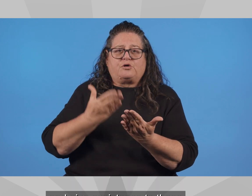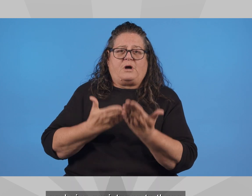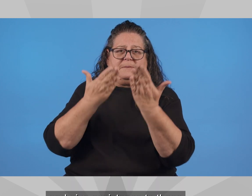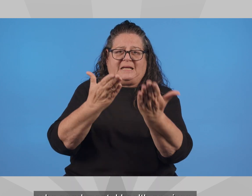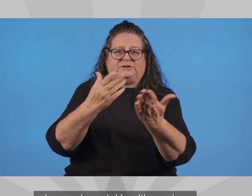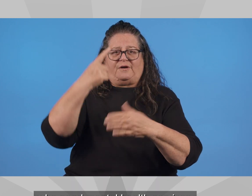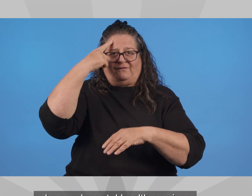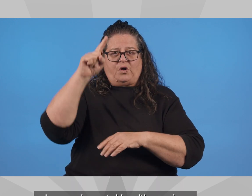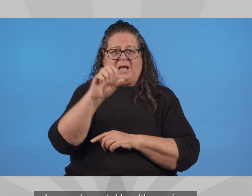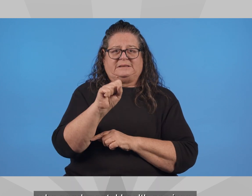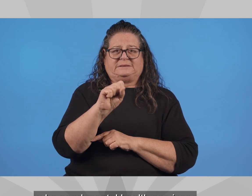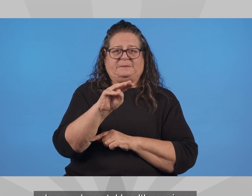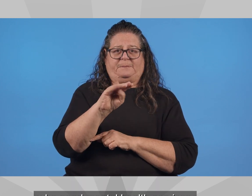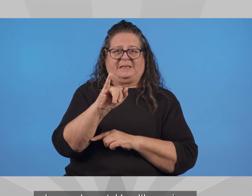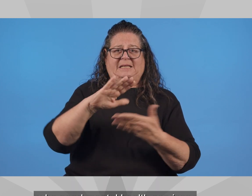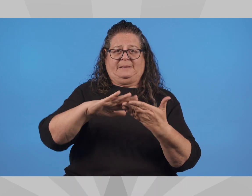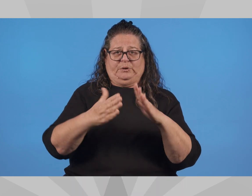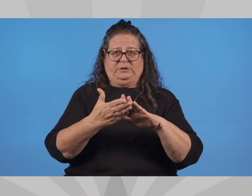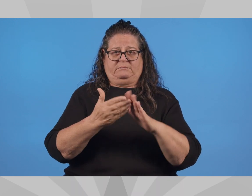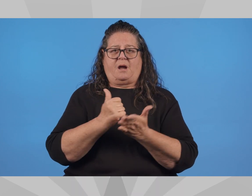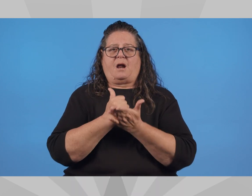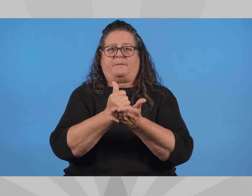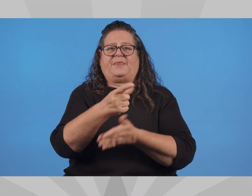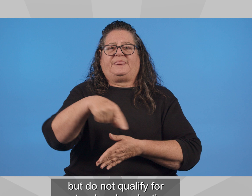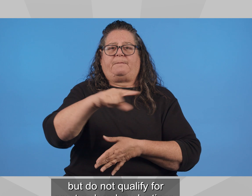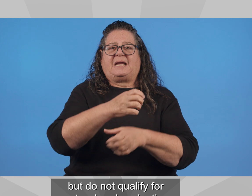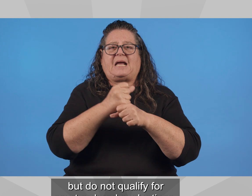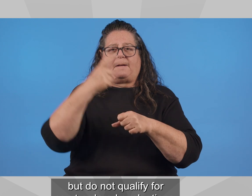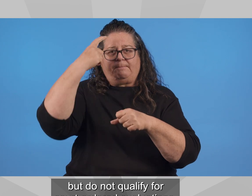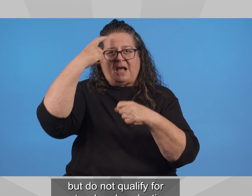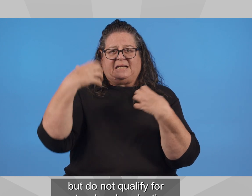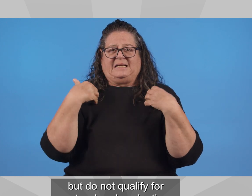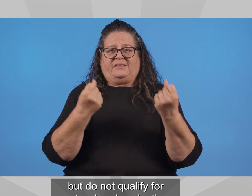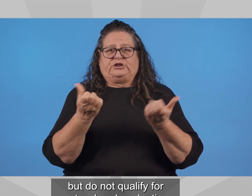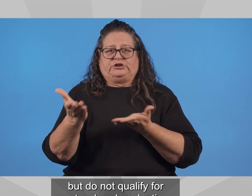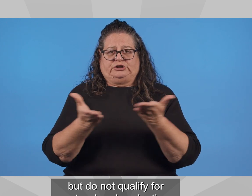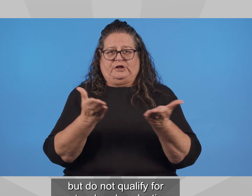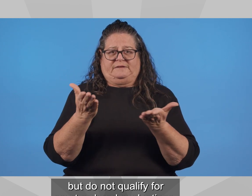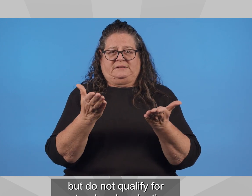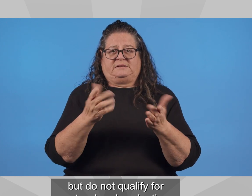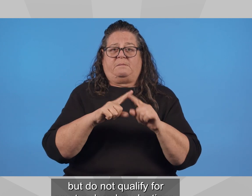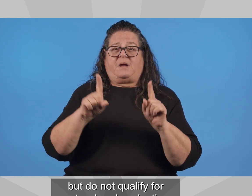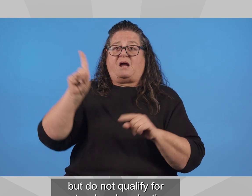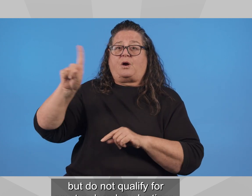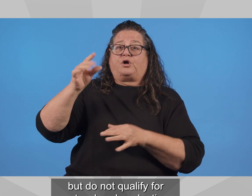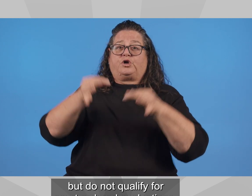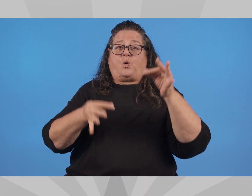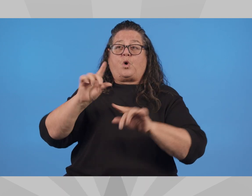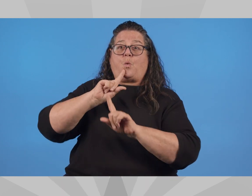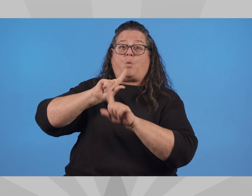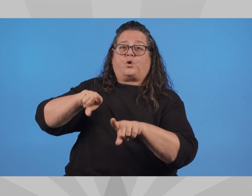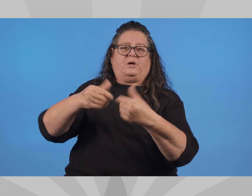assistance to those who need mental health services, but do not qualify for court-ordered